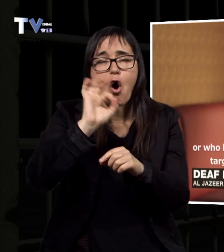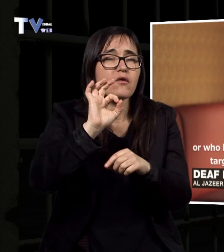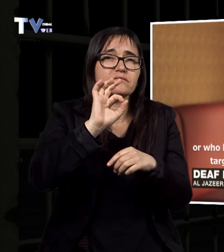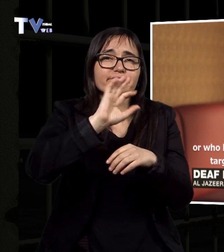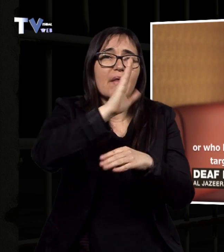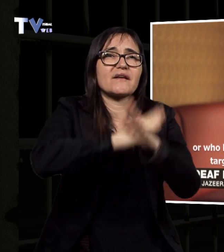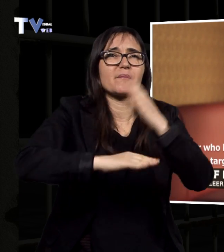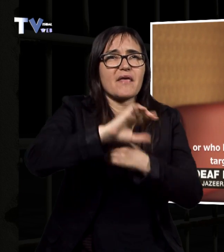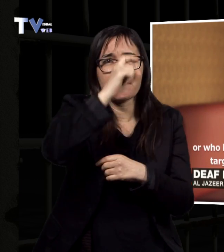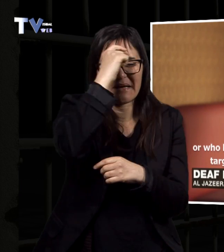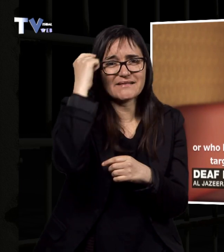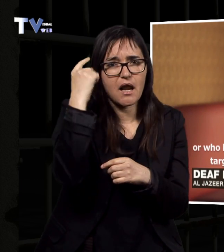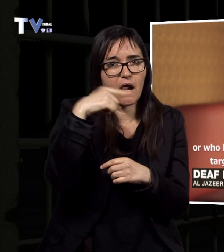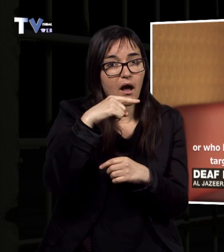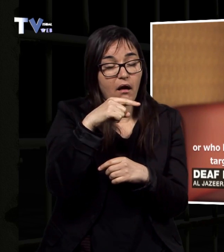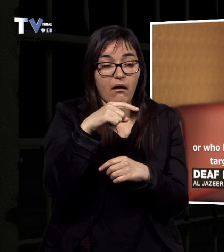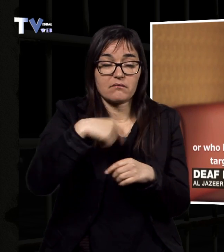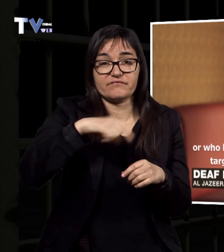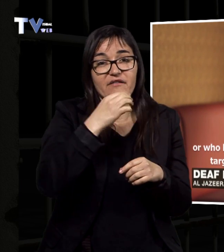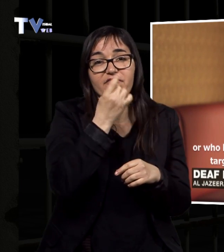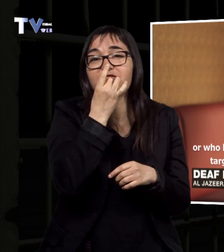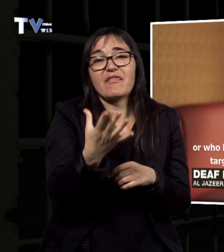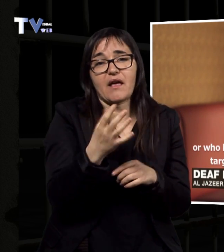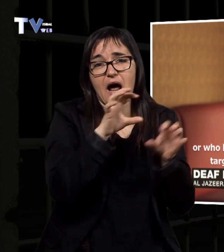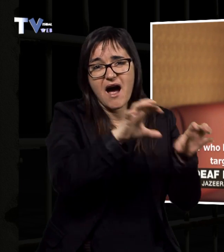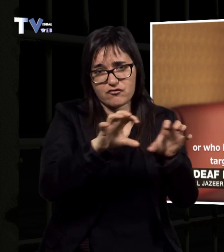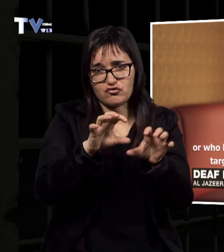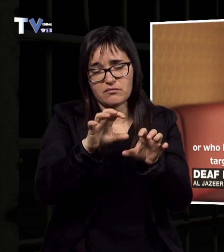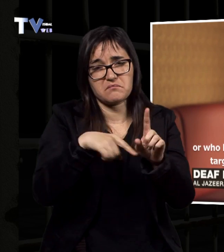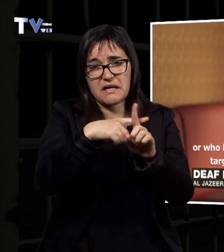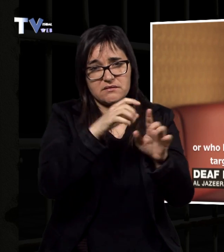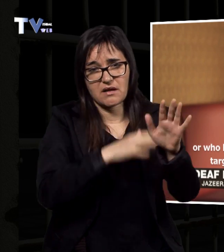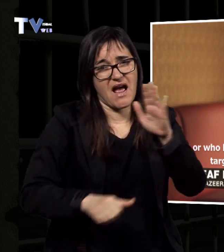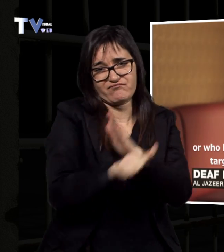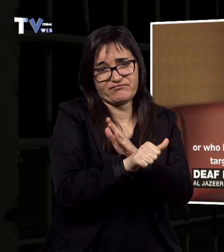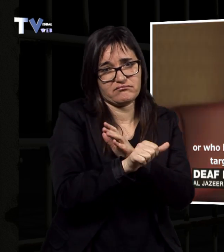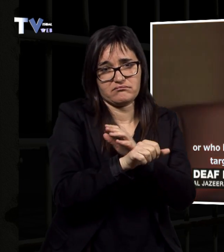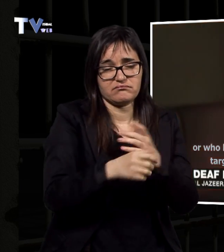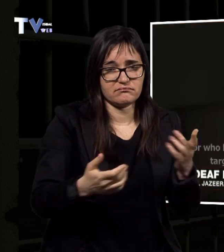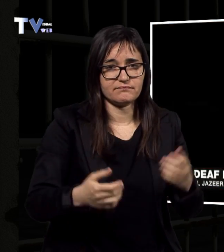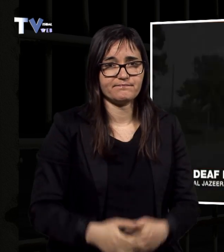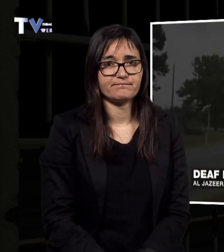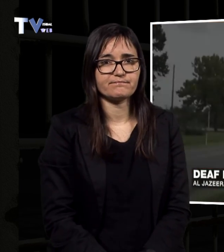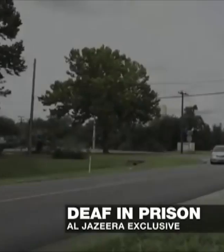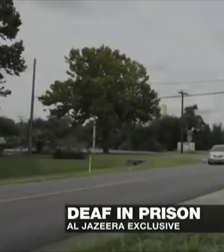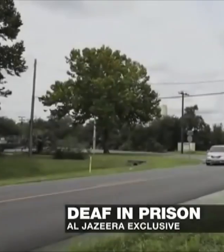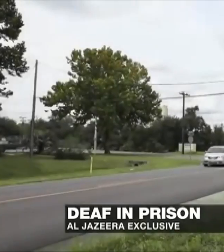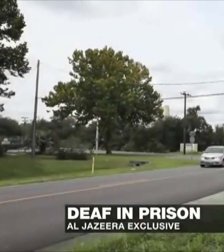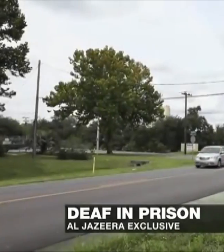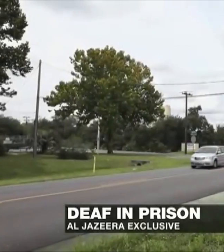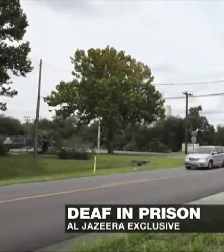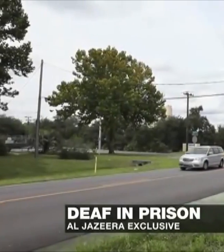disability or who have a mental disability are oftentimes targeted for sexual abuse and assault.